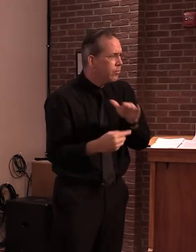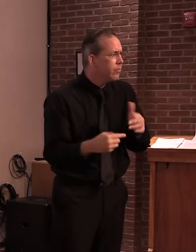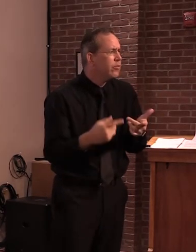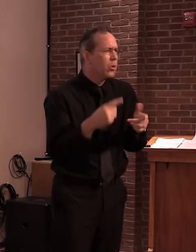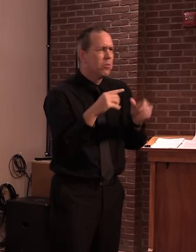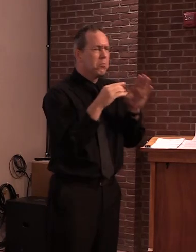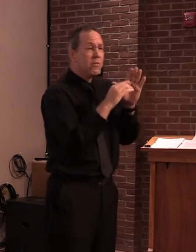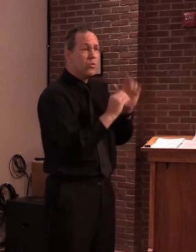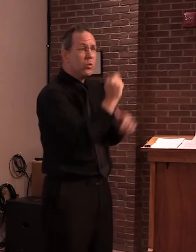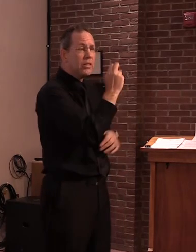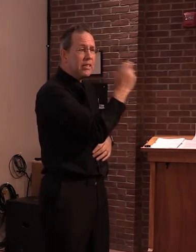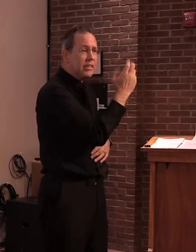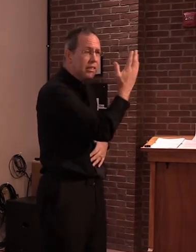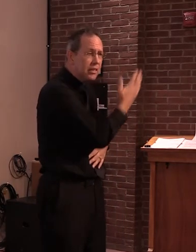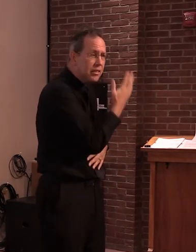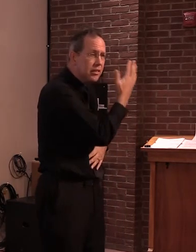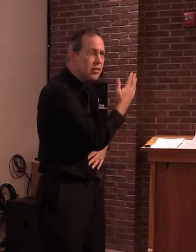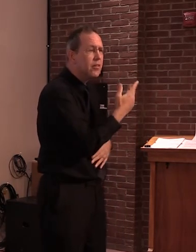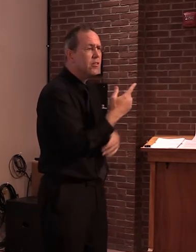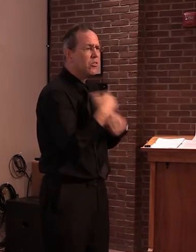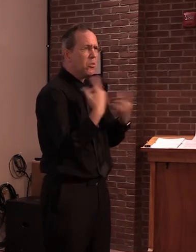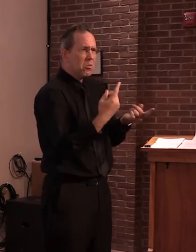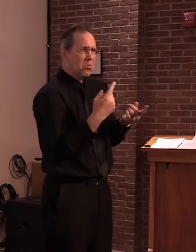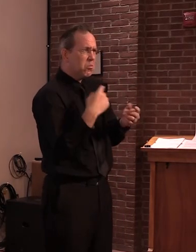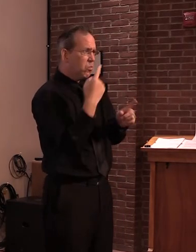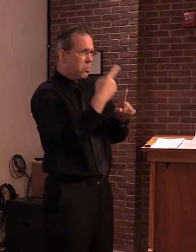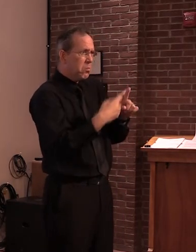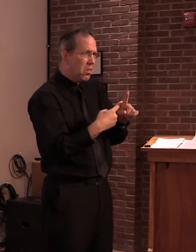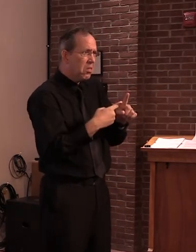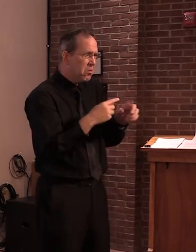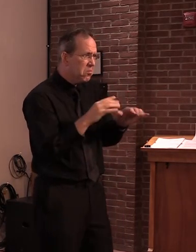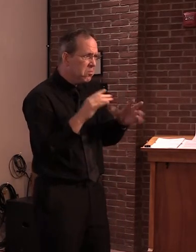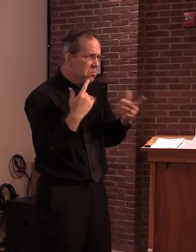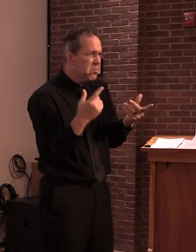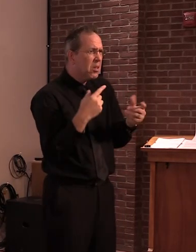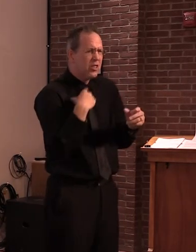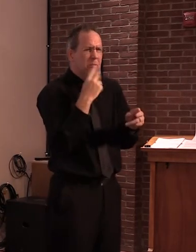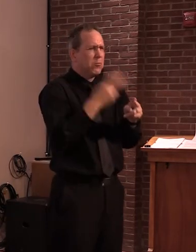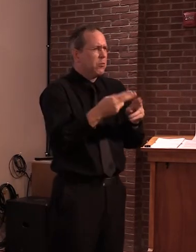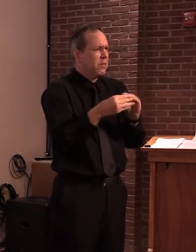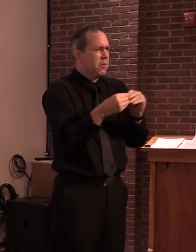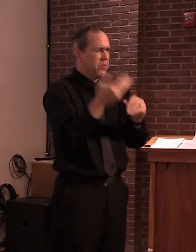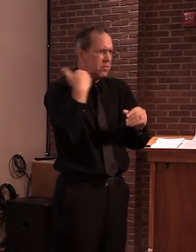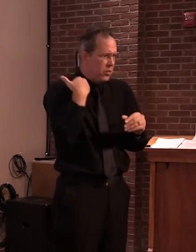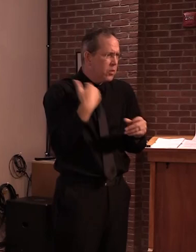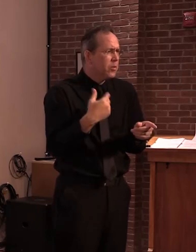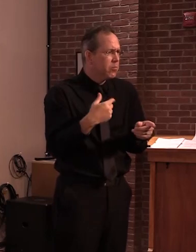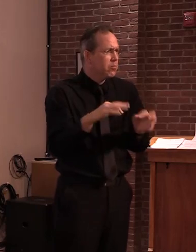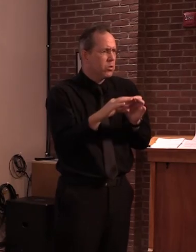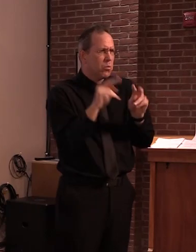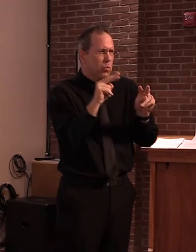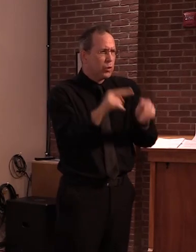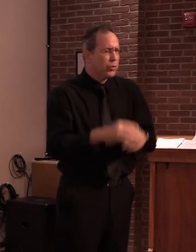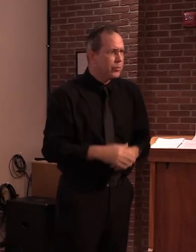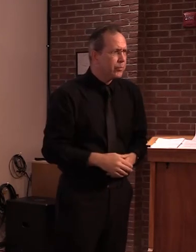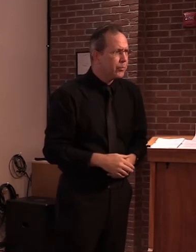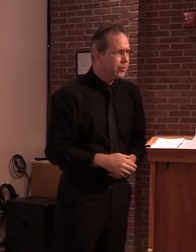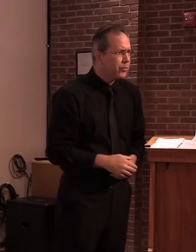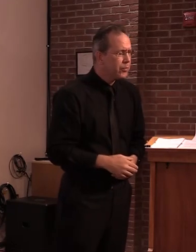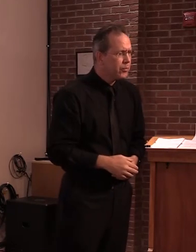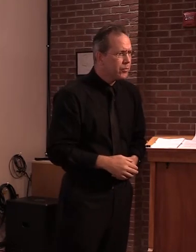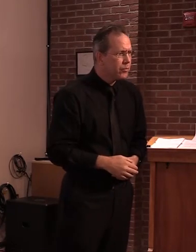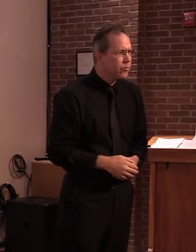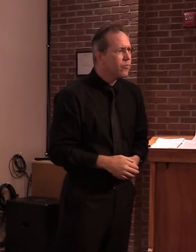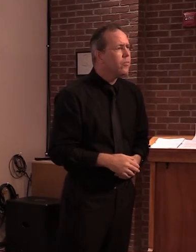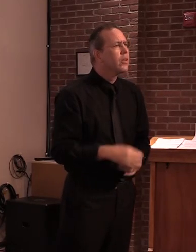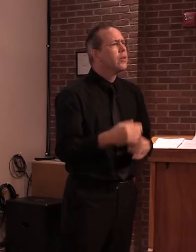the past few weeks. And it's something, like we've alluded to, we will have to keep a close eye on in the weeks ahead. At this time, I would